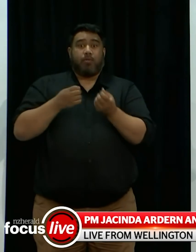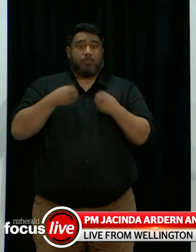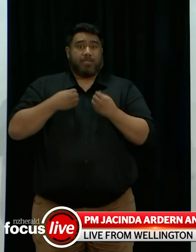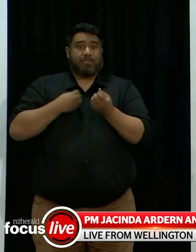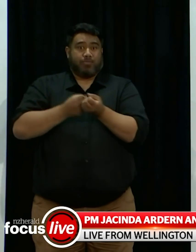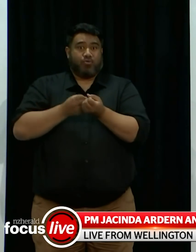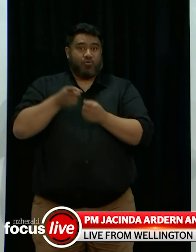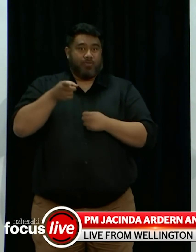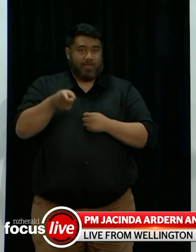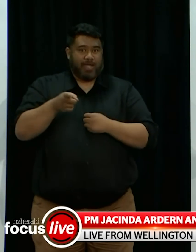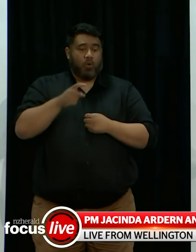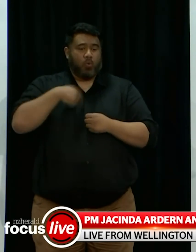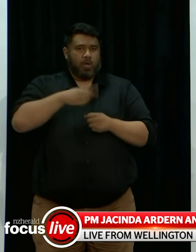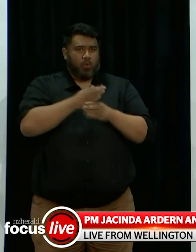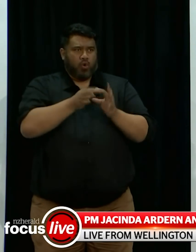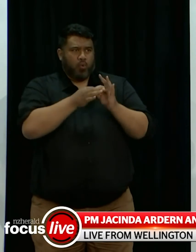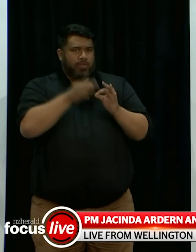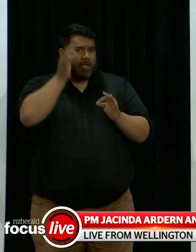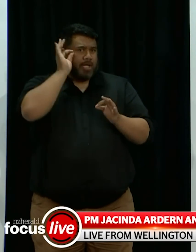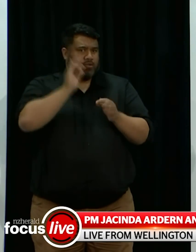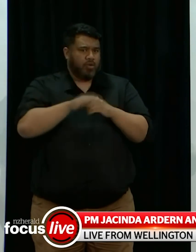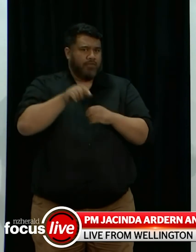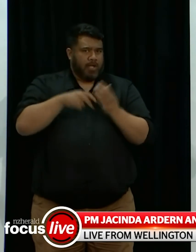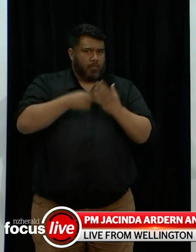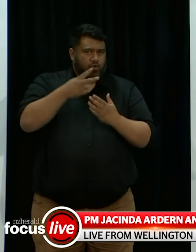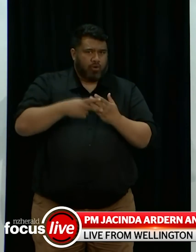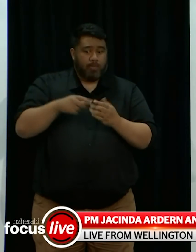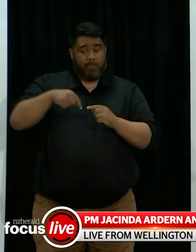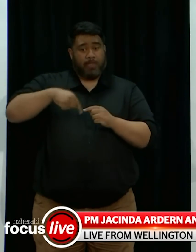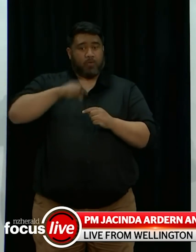Council about this program, and we will have more to say later in the week about how we can support it.